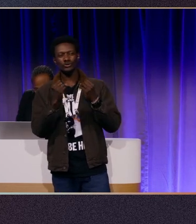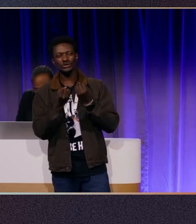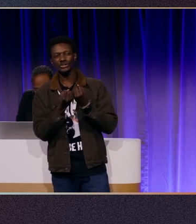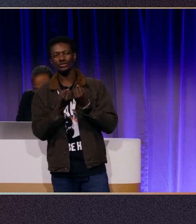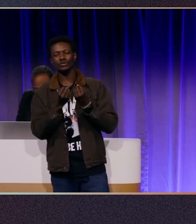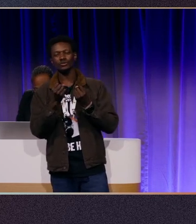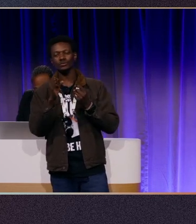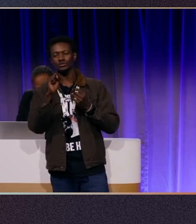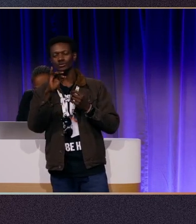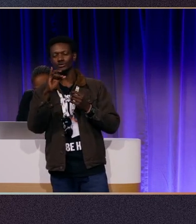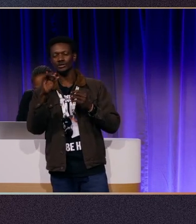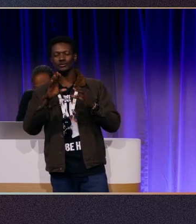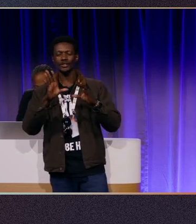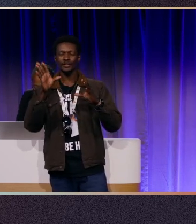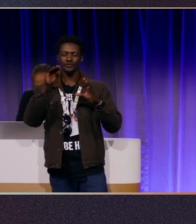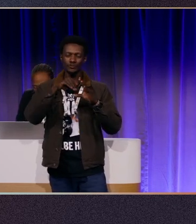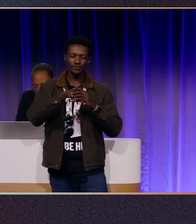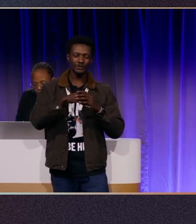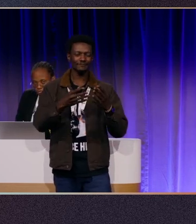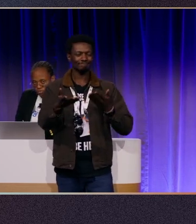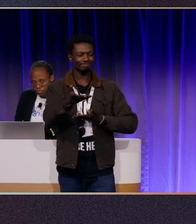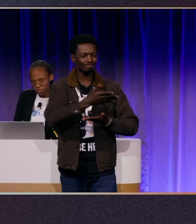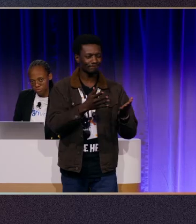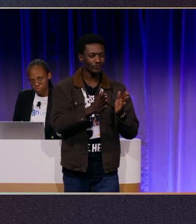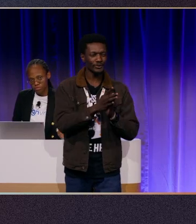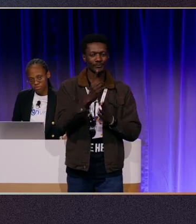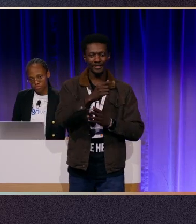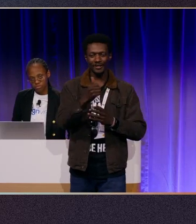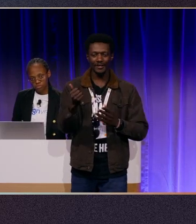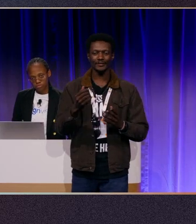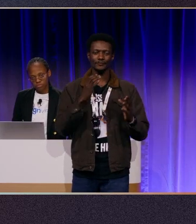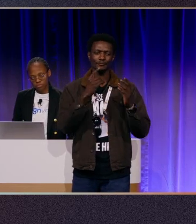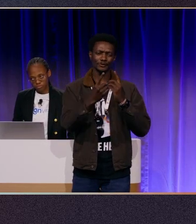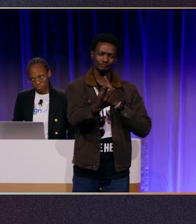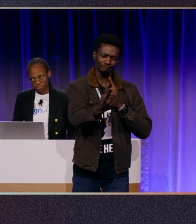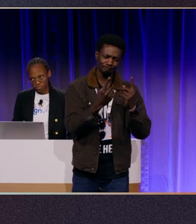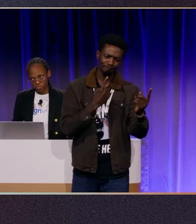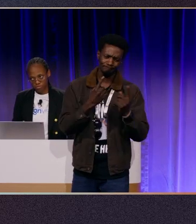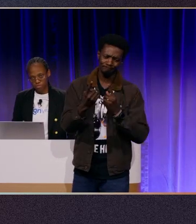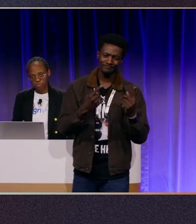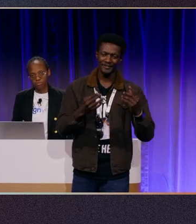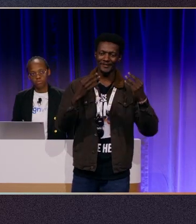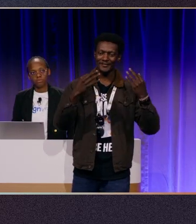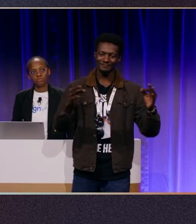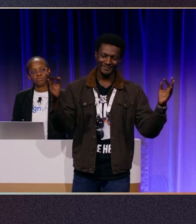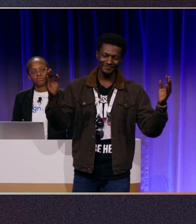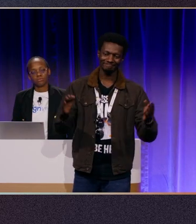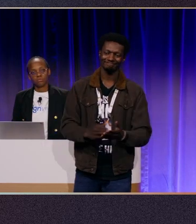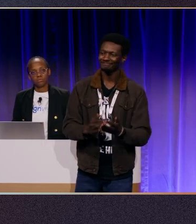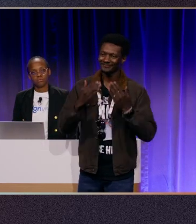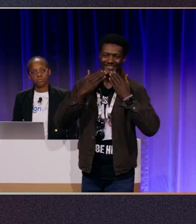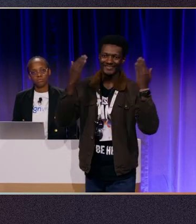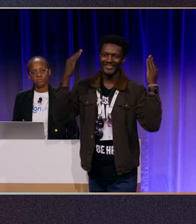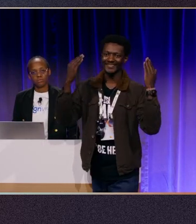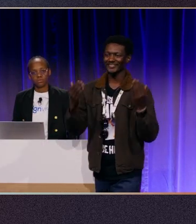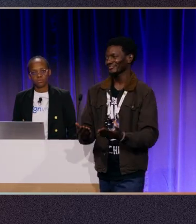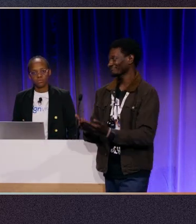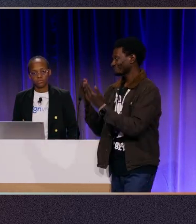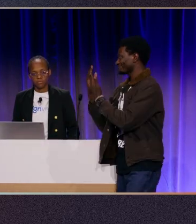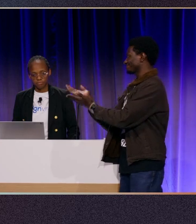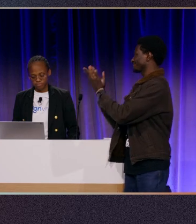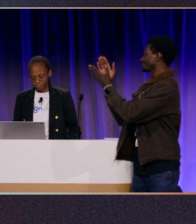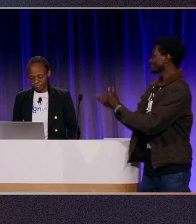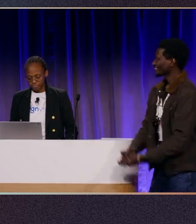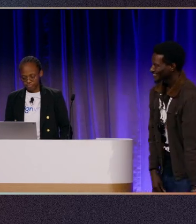spaces where deaf people can feel included in social interactions with one another, to be able to communicate with one another freely.